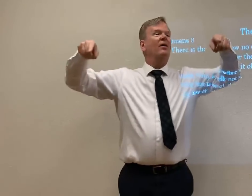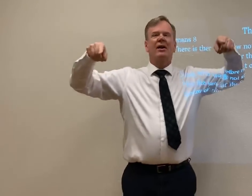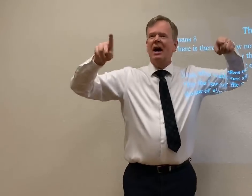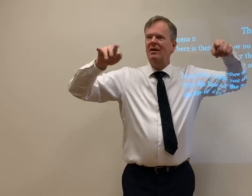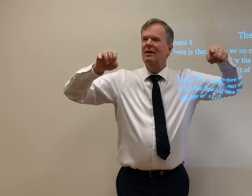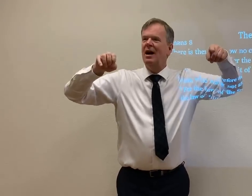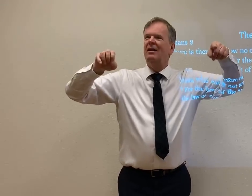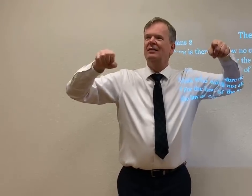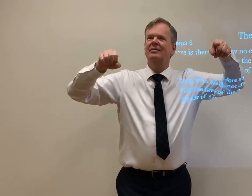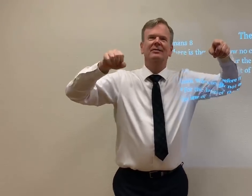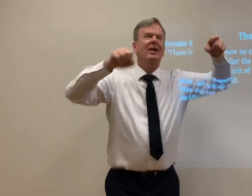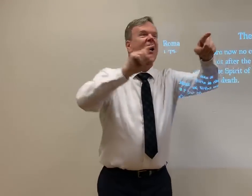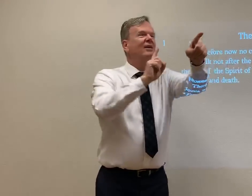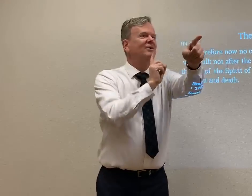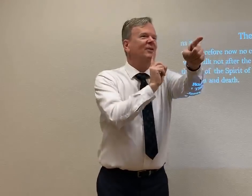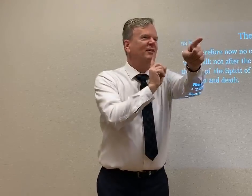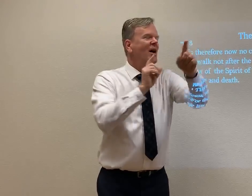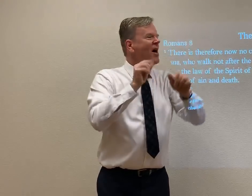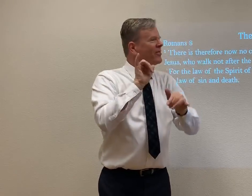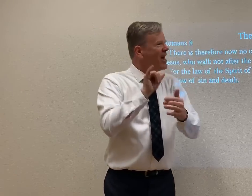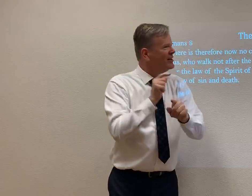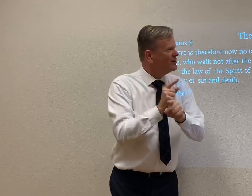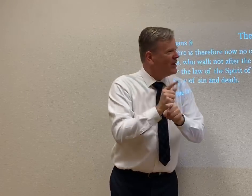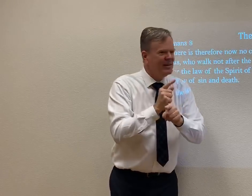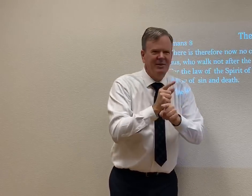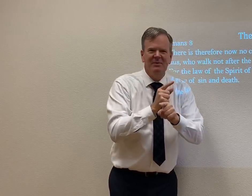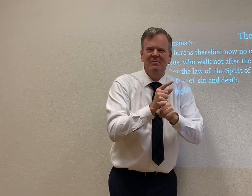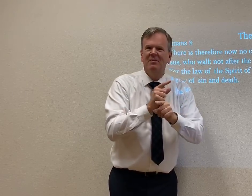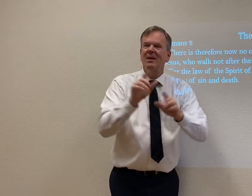Oh, and Kylie. Yeah. That's right.